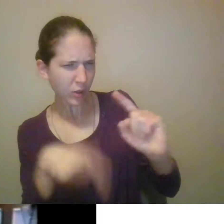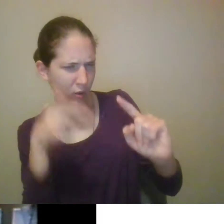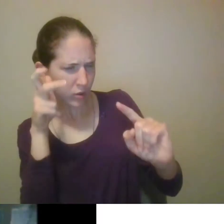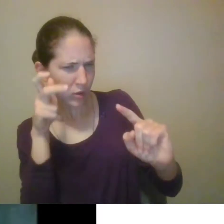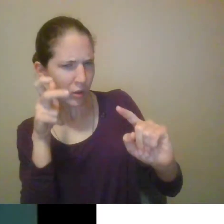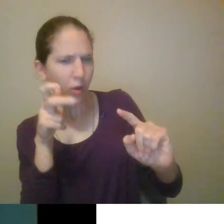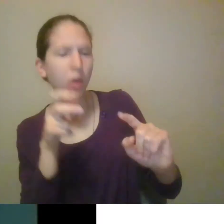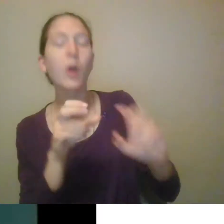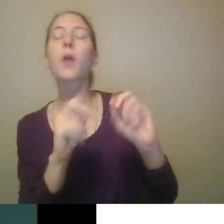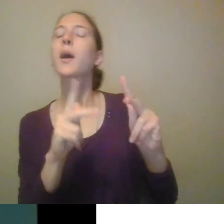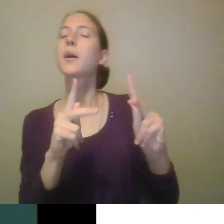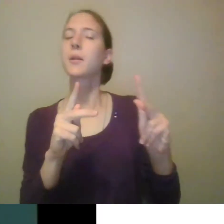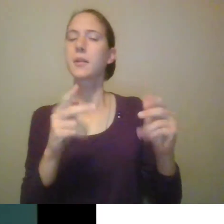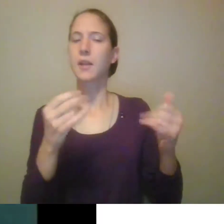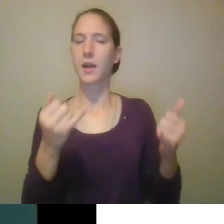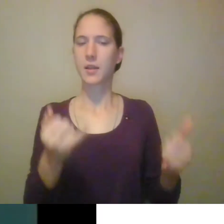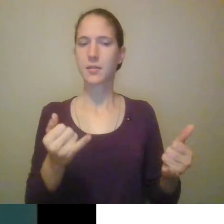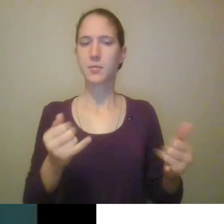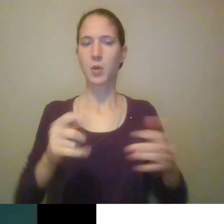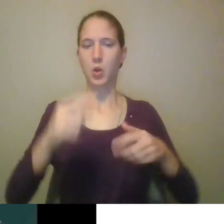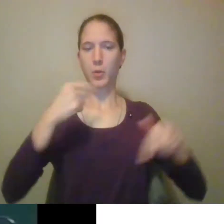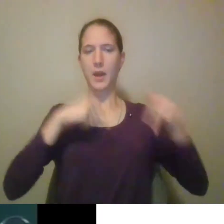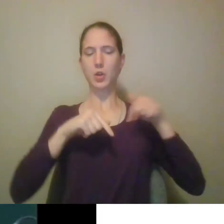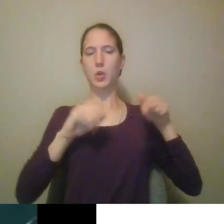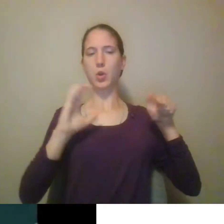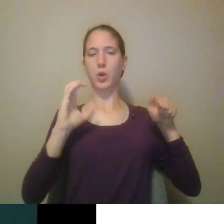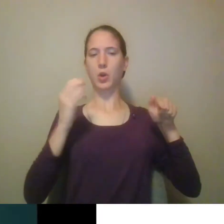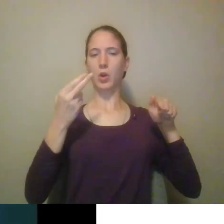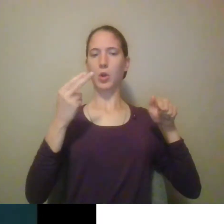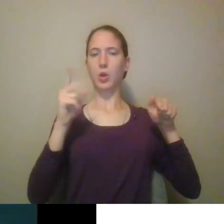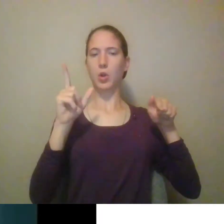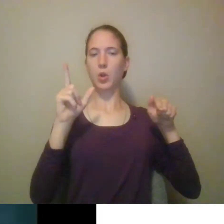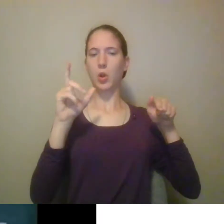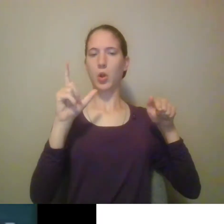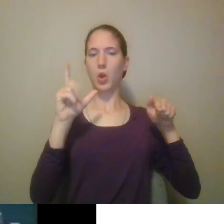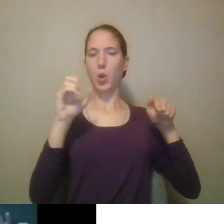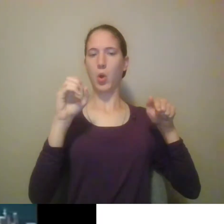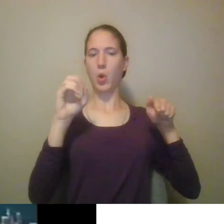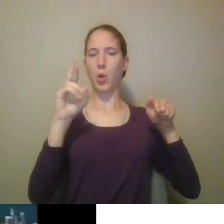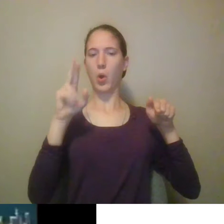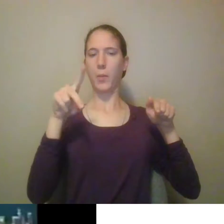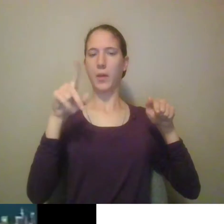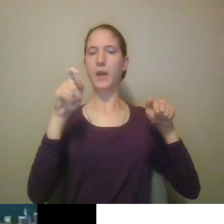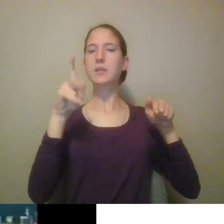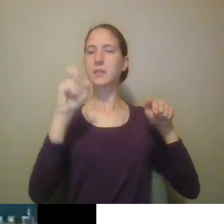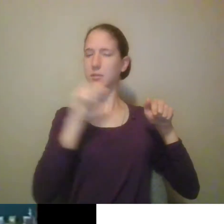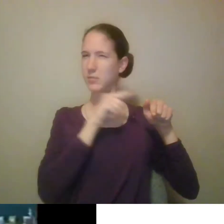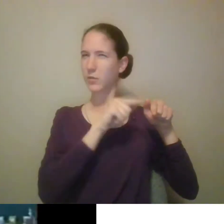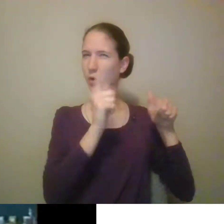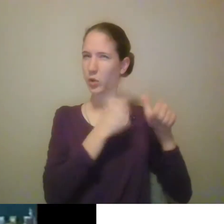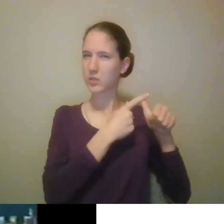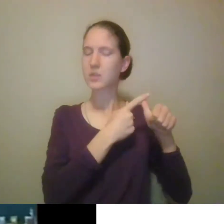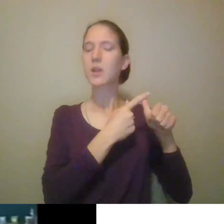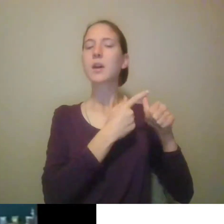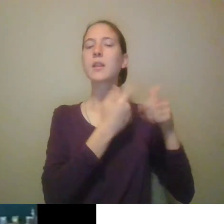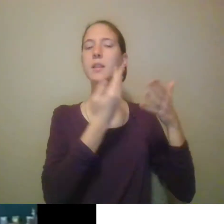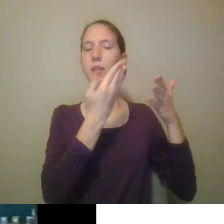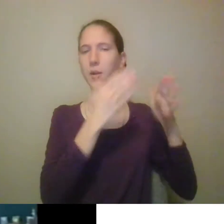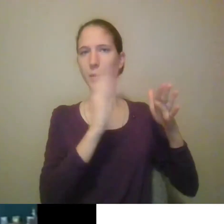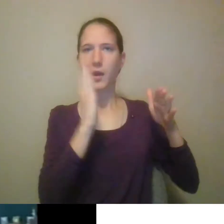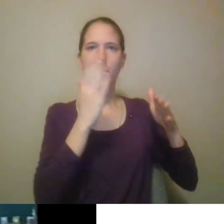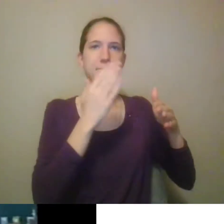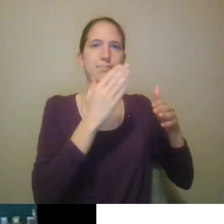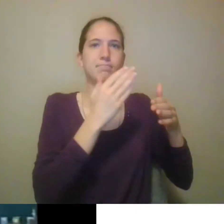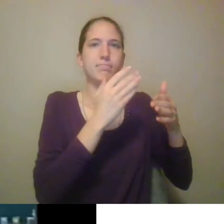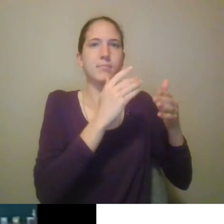Okay. Well, let's start off, let's go back to chloroplast first, and then we'll do all that stuff, okay? Chloroplast, real quick. Can somebody give me the job of